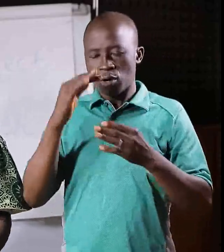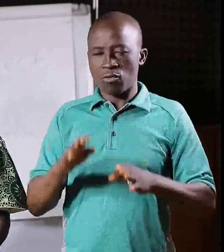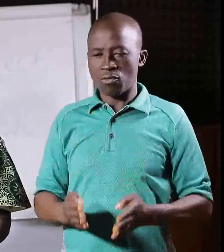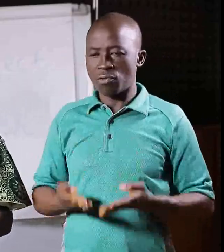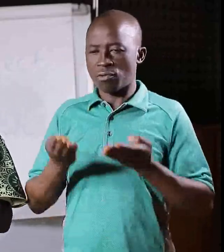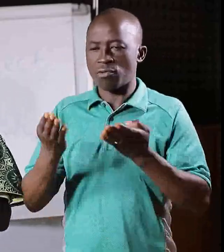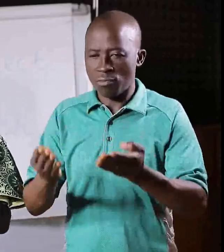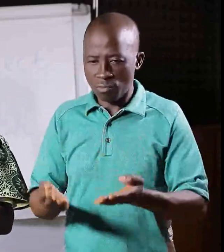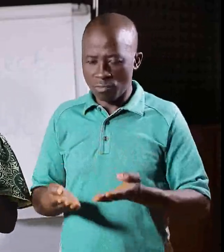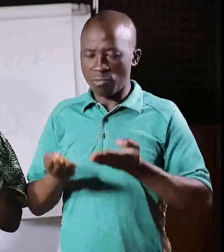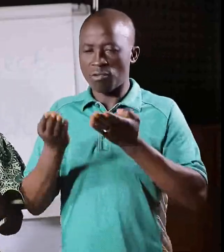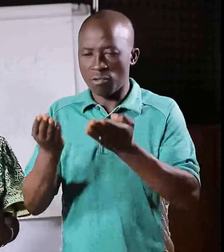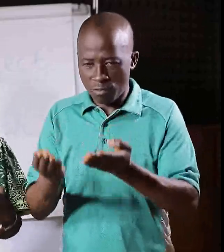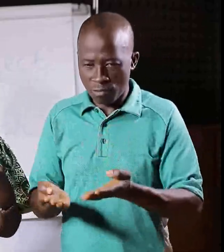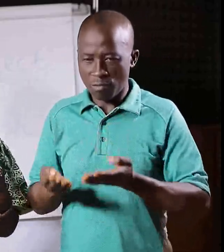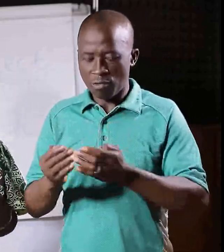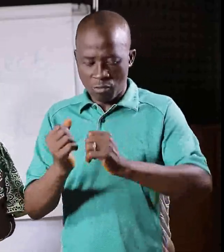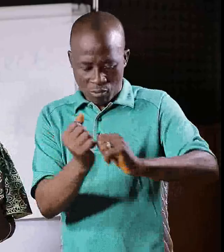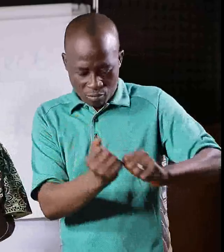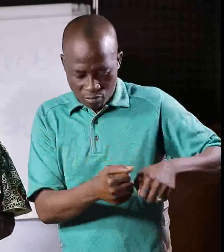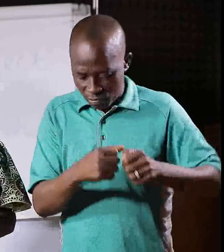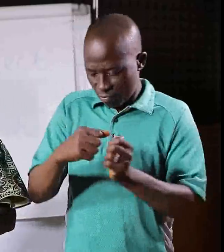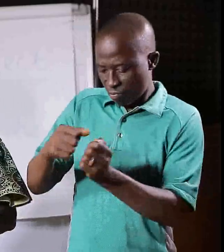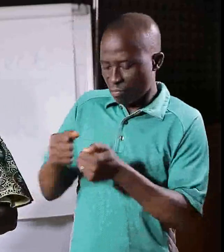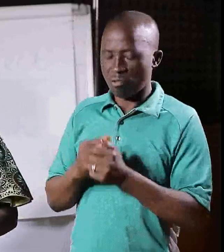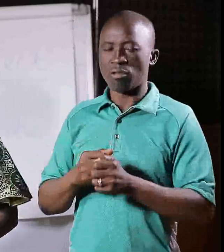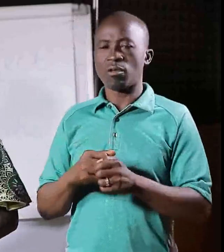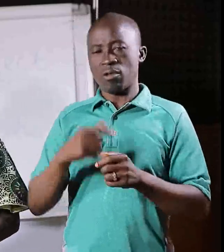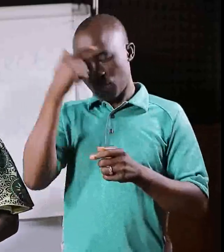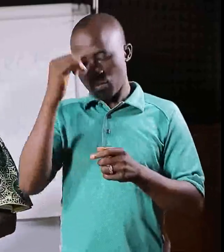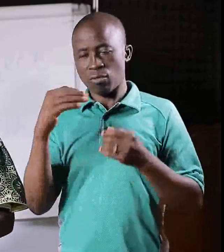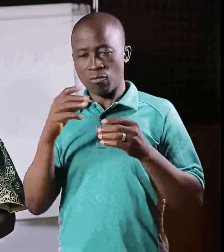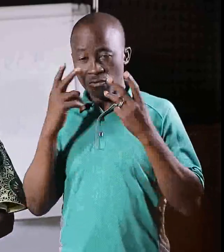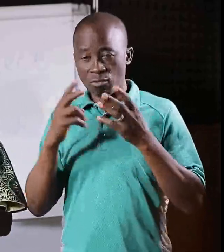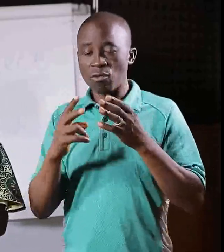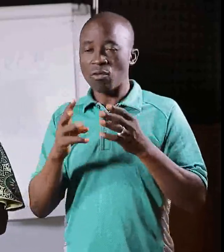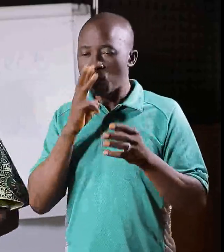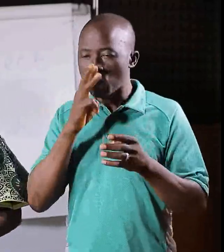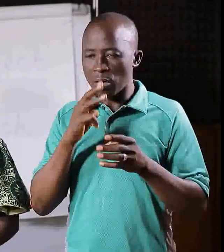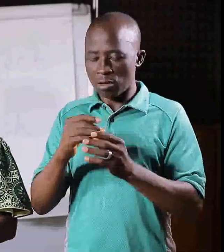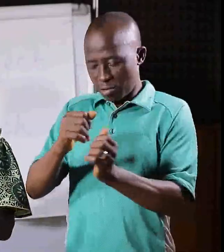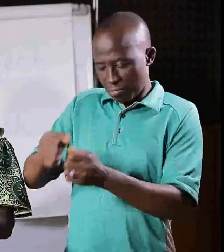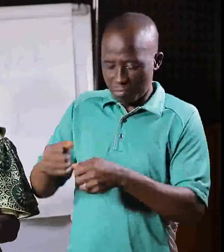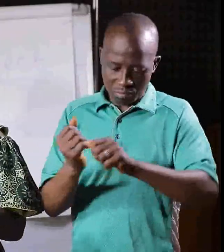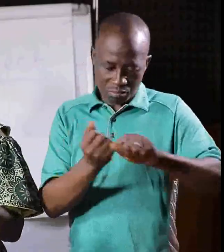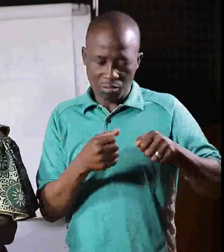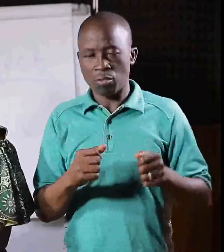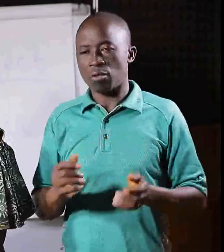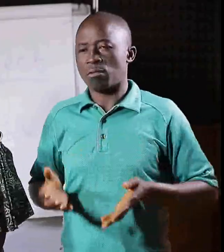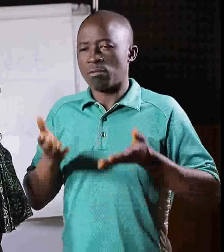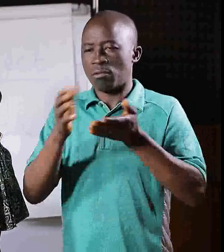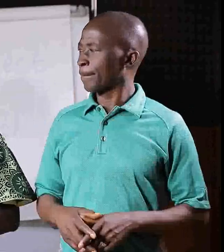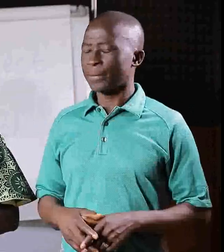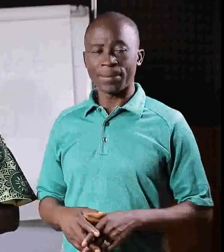word because you need the canoe to transport you from this side of the river to the other side of it. So either the bridge or the canoe, both are